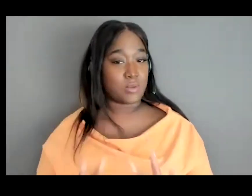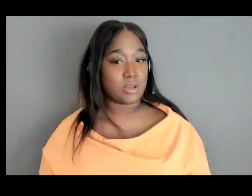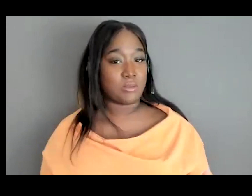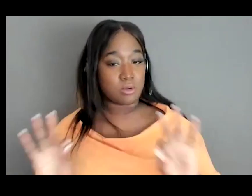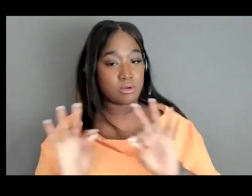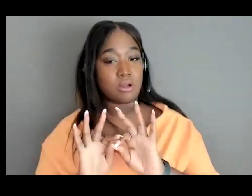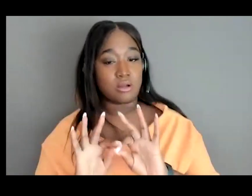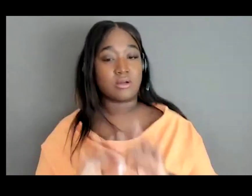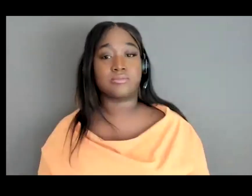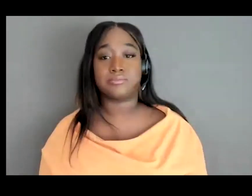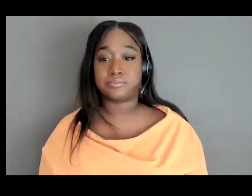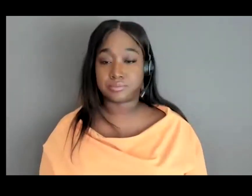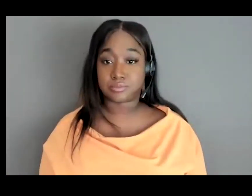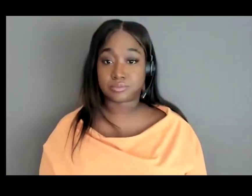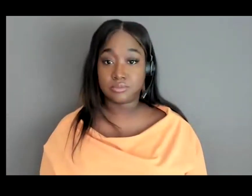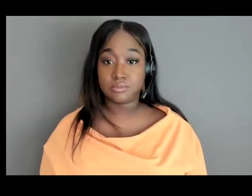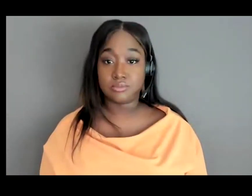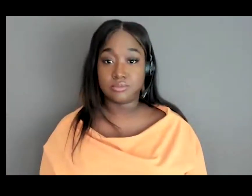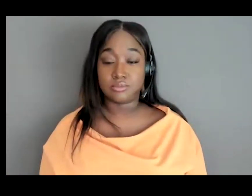It's very important.